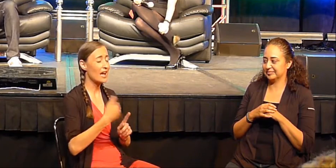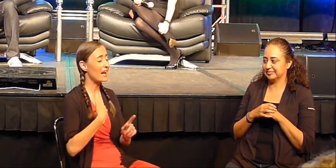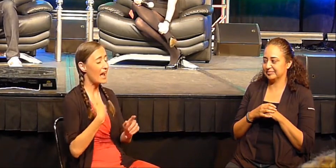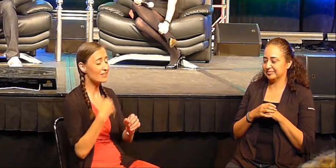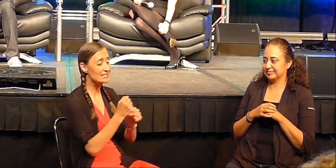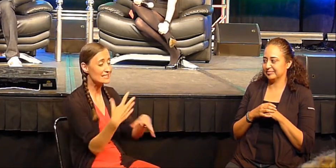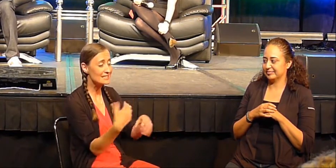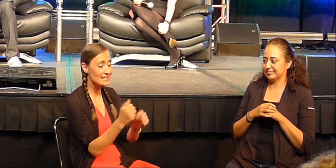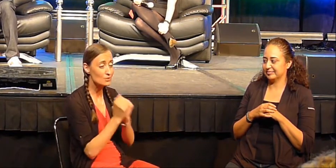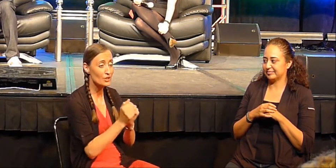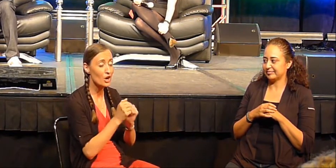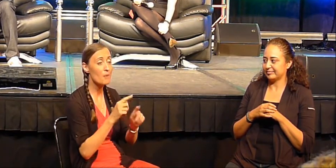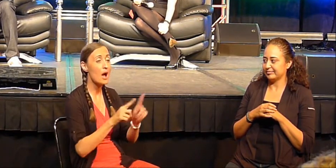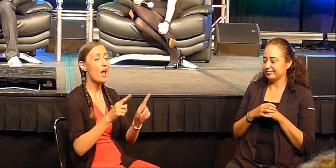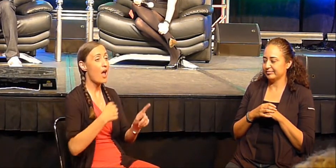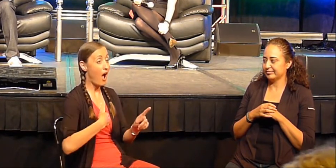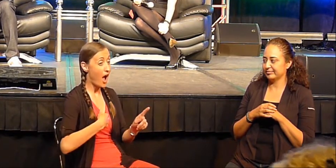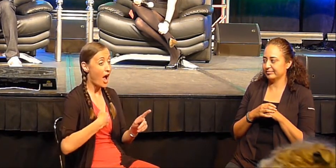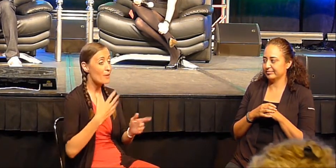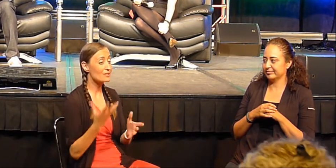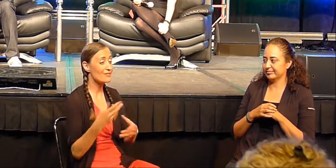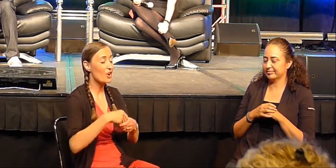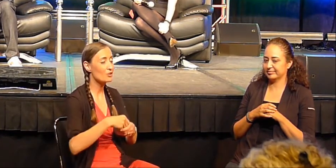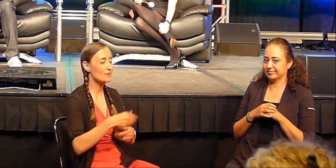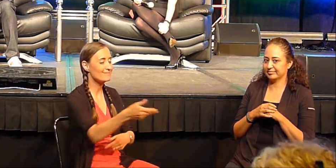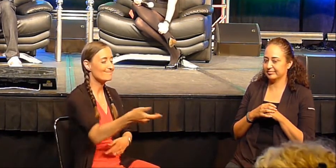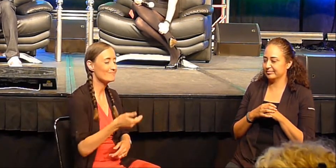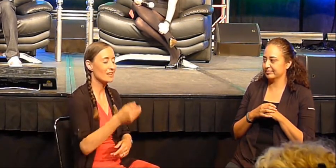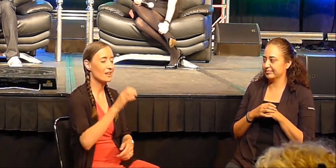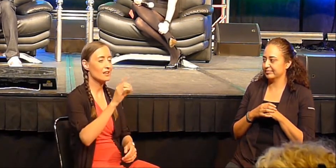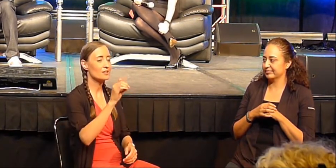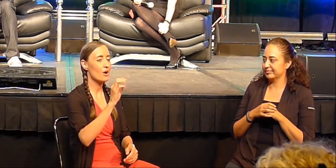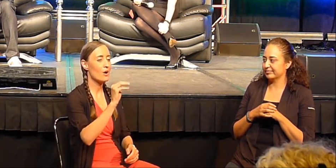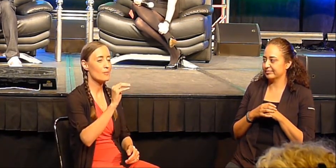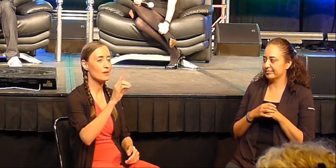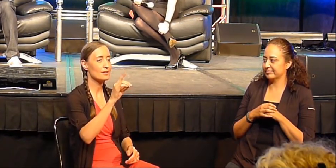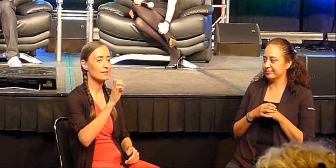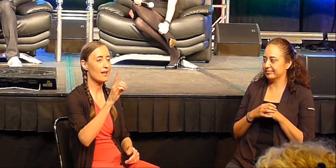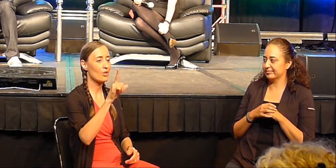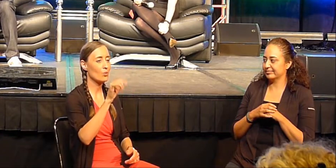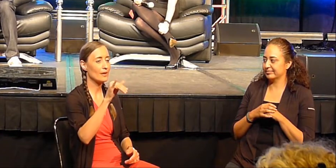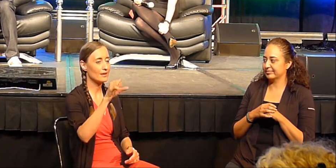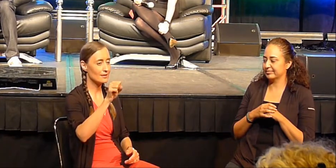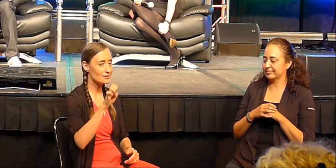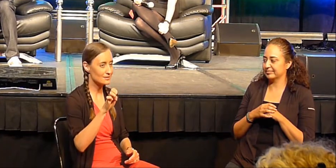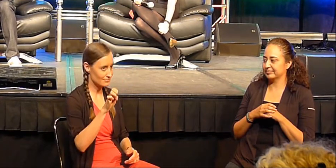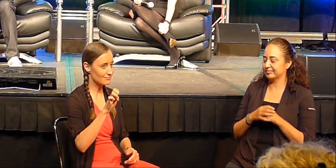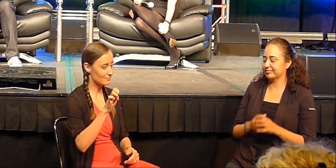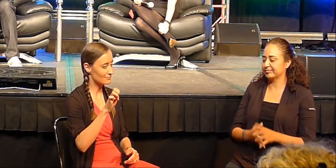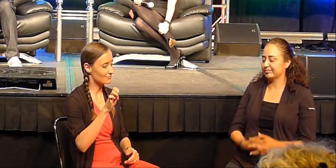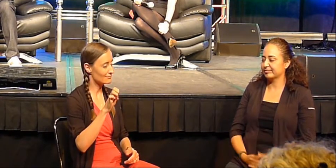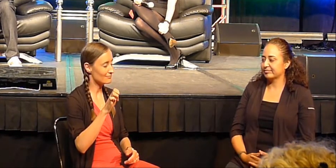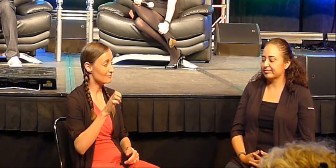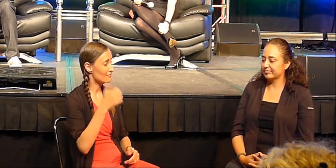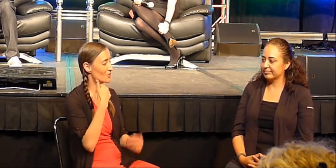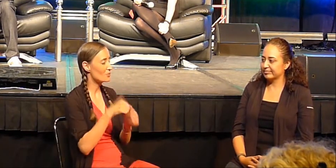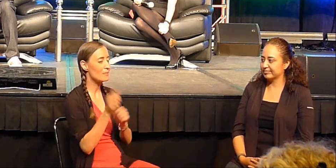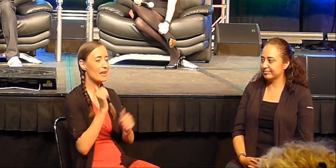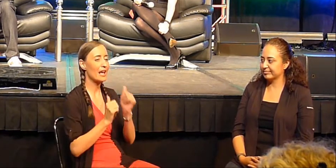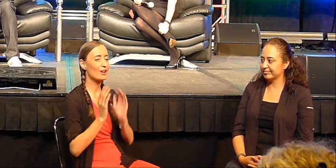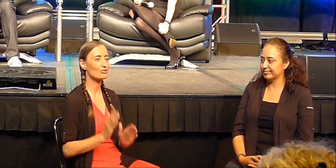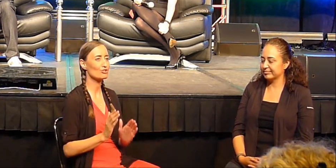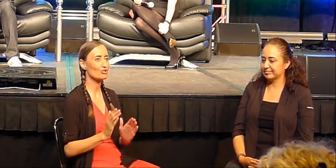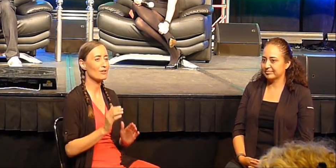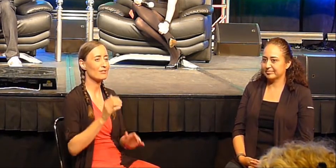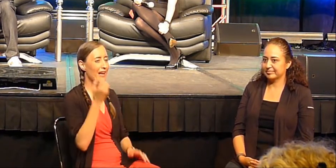instrumental in getting Dom DeLuise cast. I made sure that Dom, and you know the actor who played